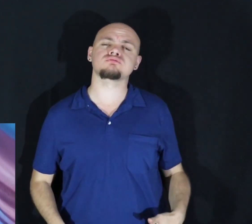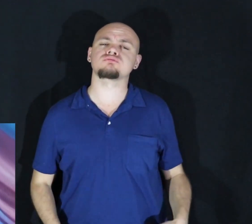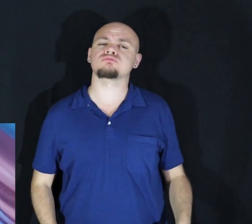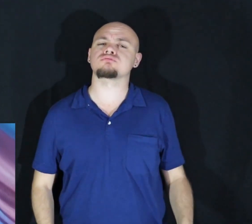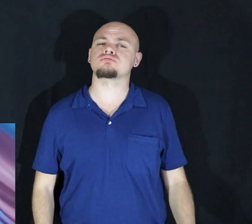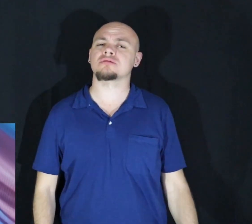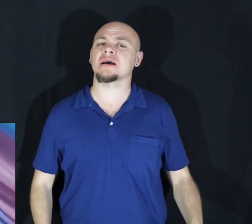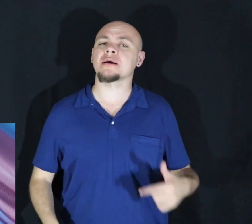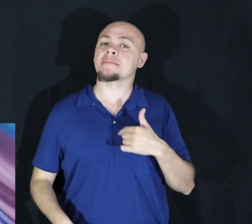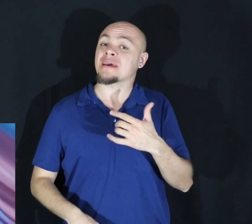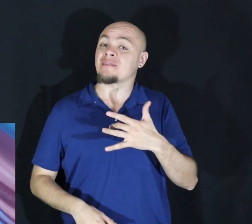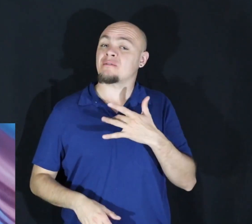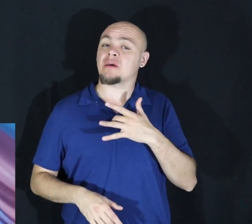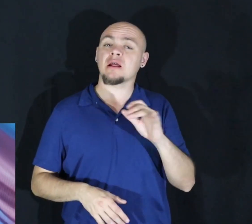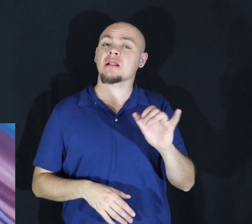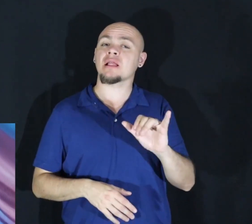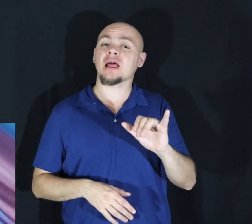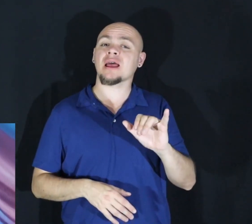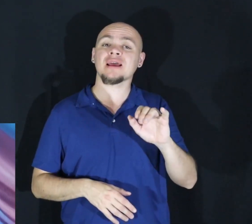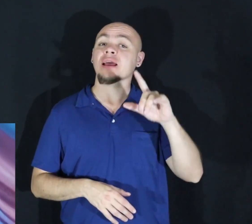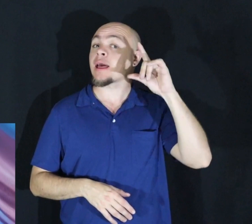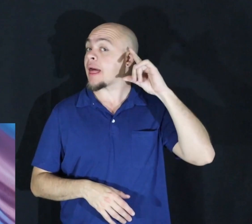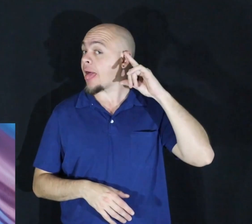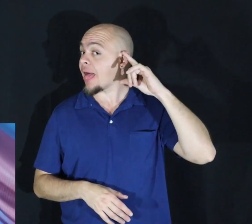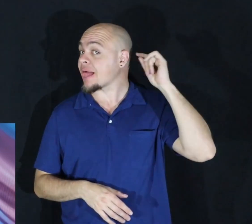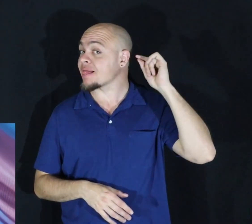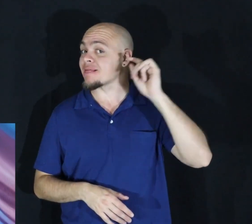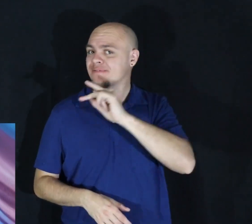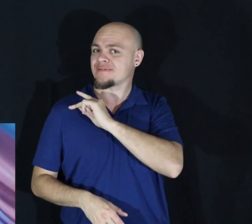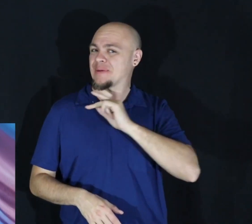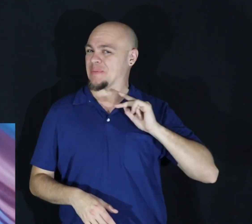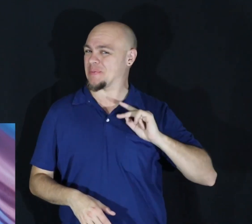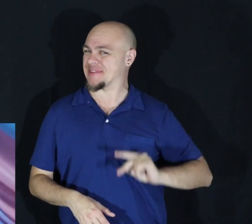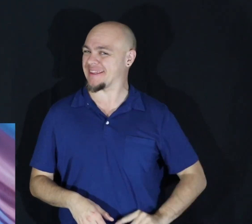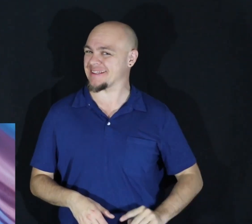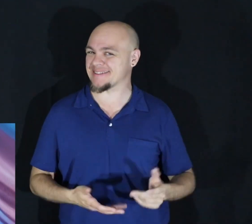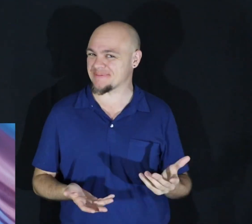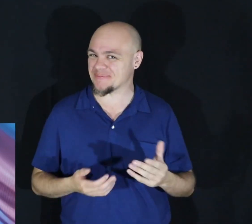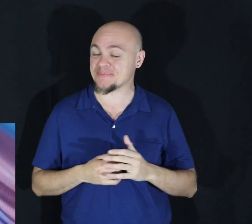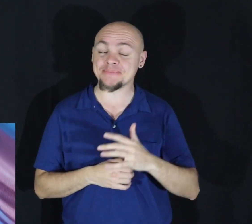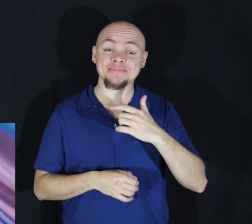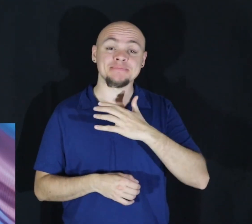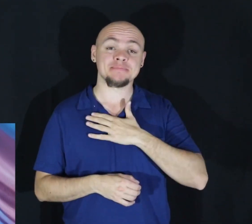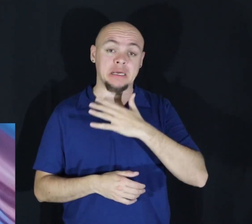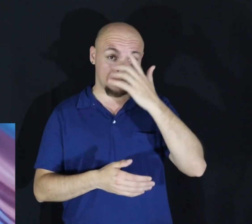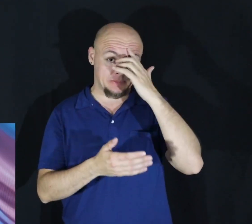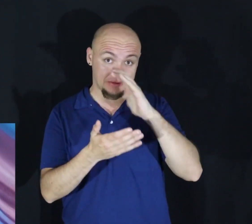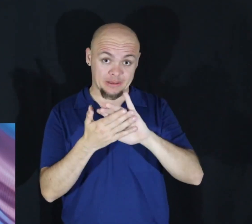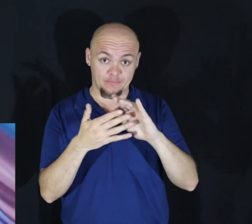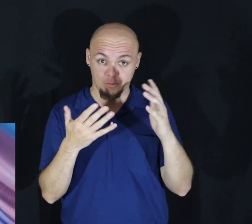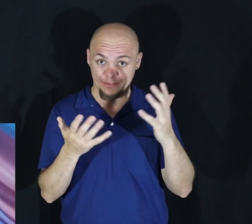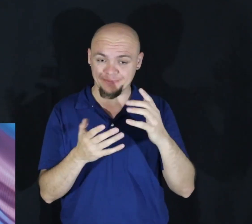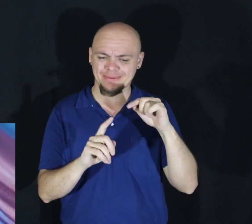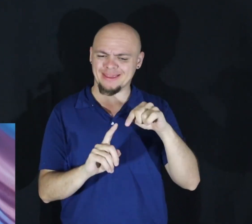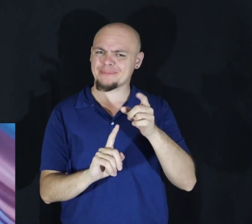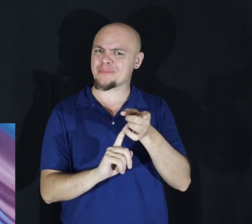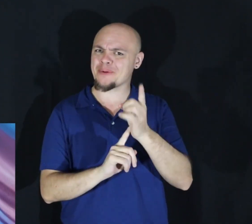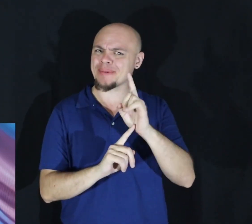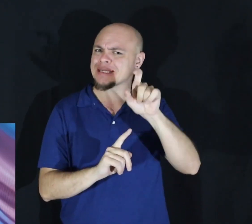one that makes me feel like an elvish princess. I believe we need moments like